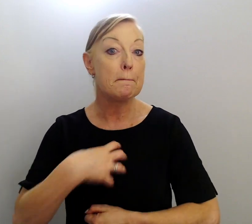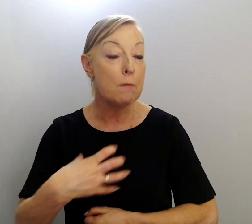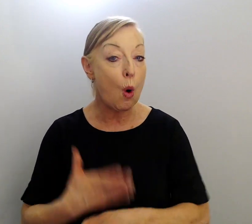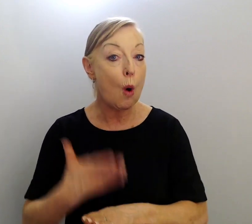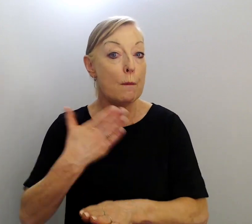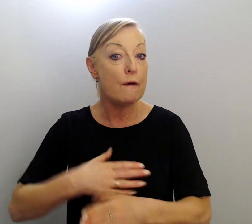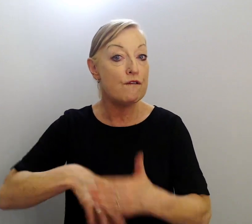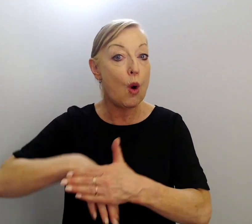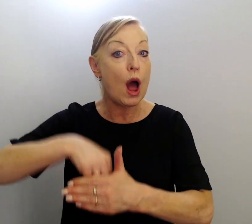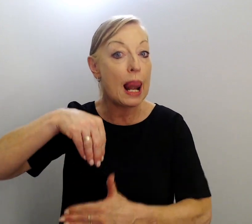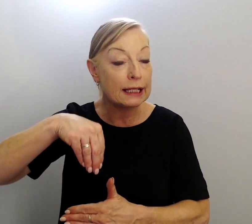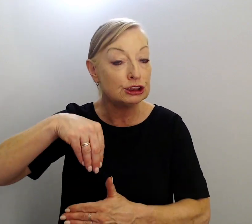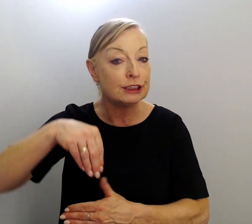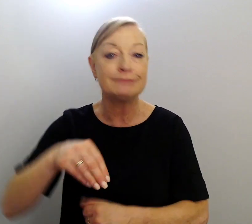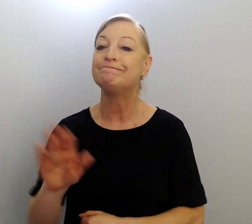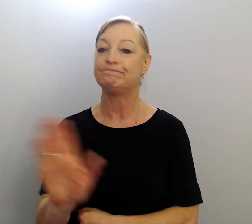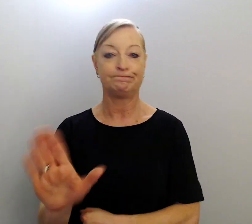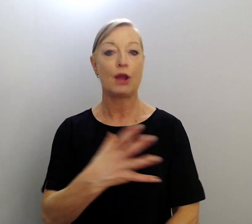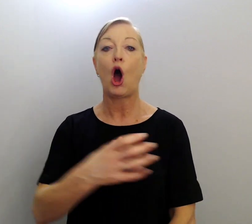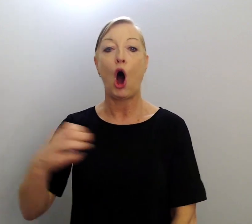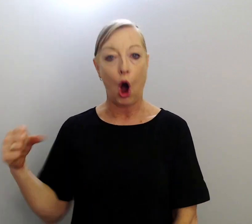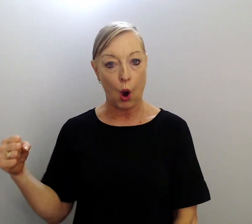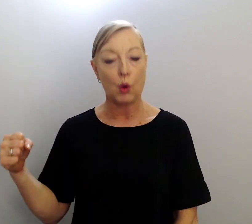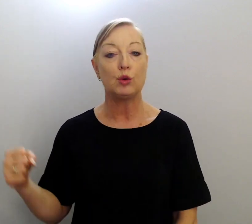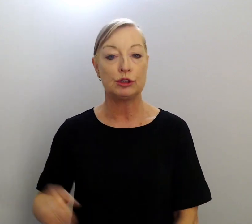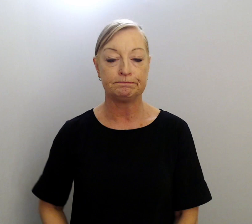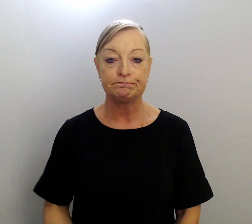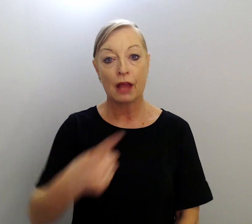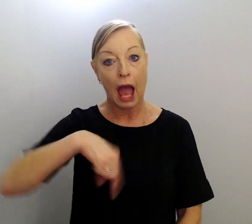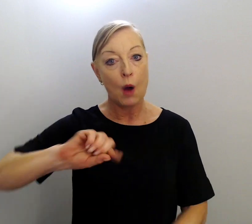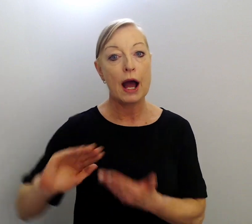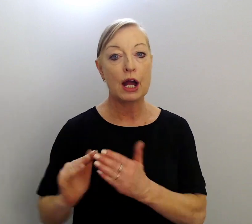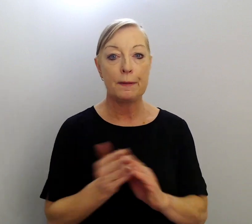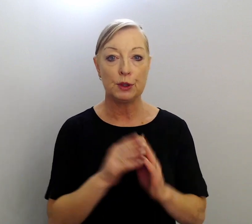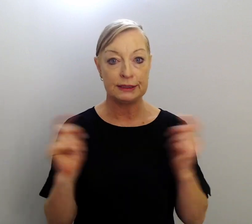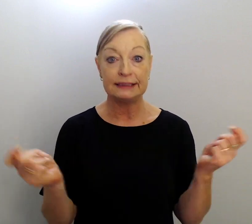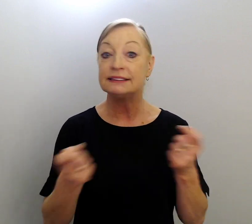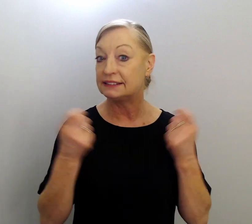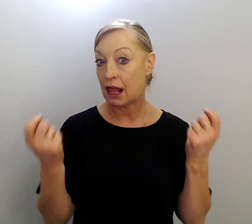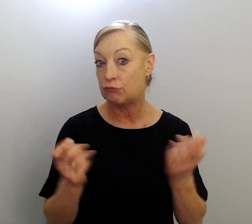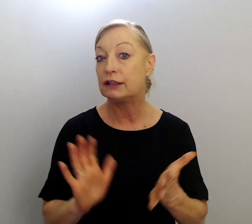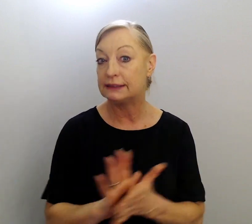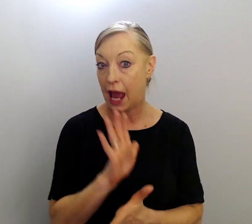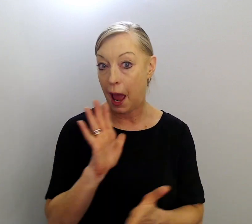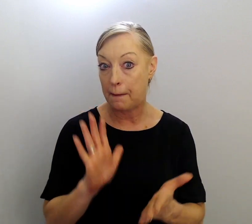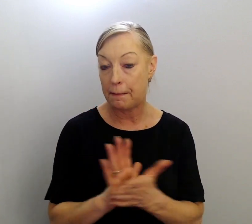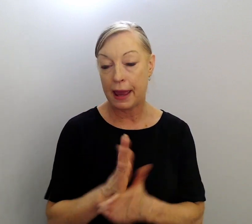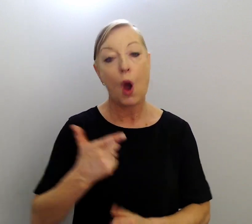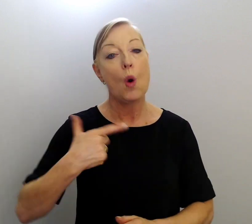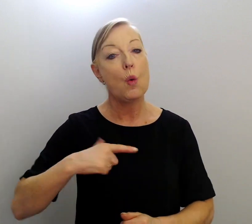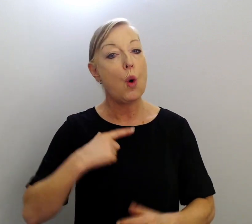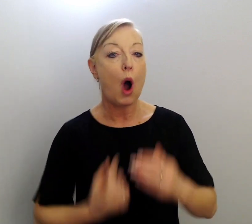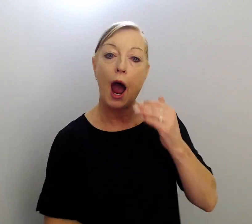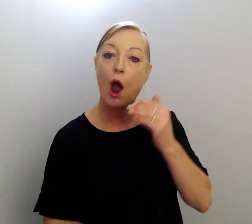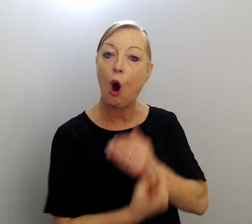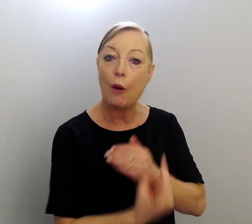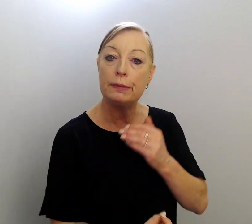to progress this any further before the election. Our community celebrated this because it means we